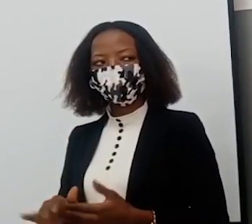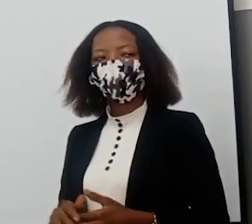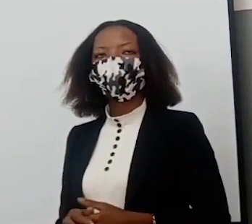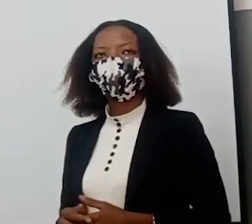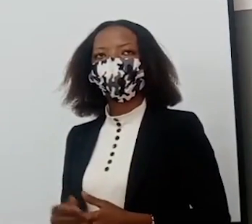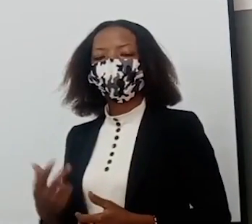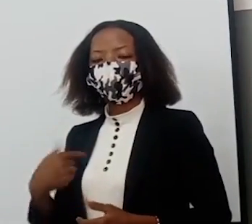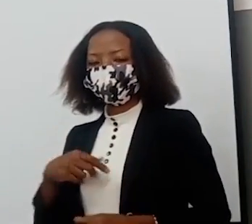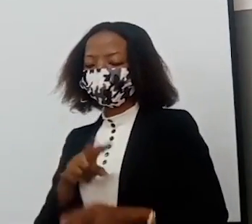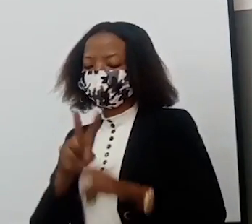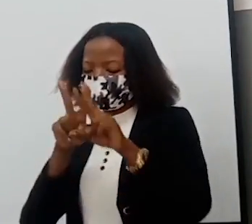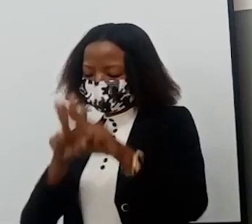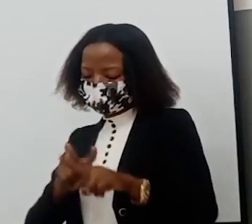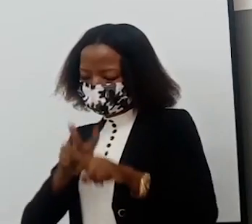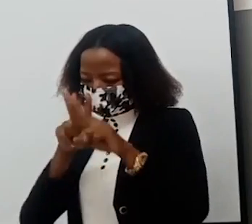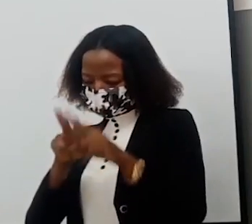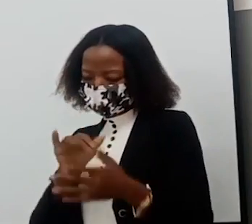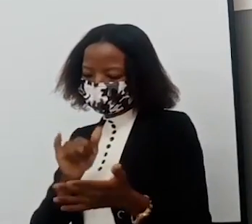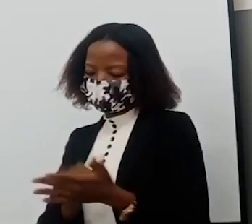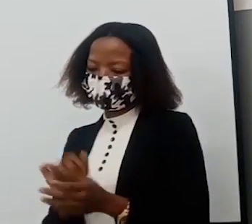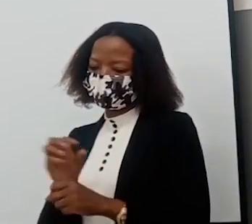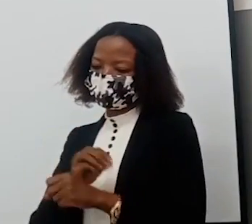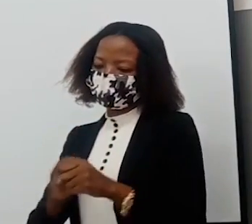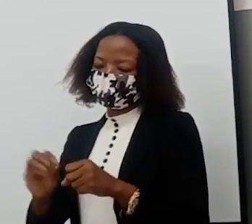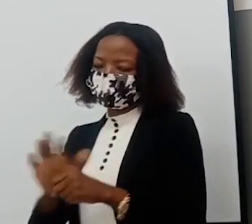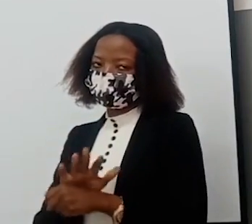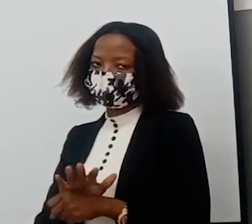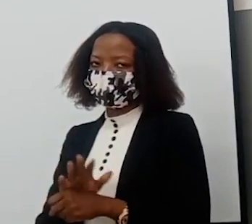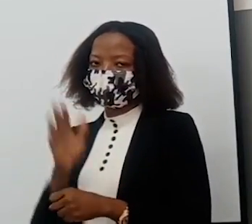expect NACOVAC is doing all its best, and then